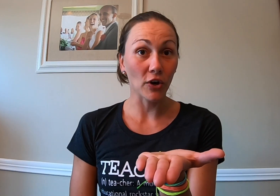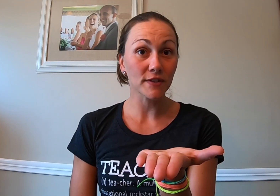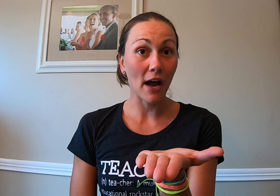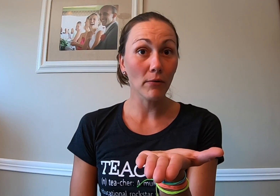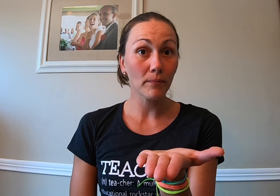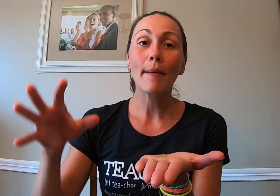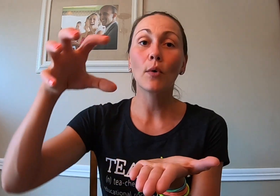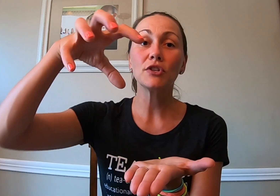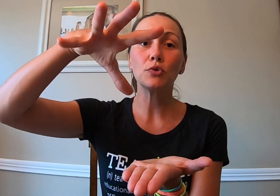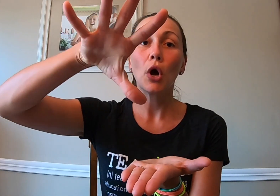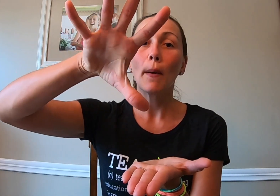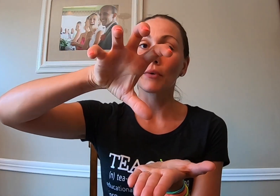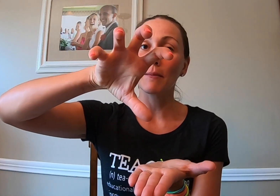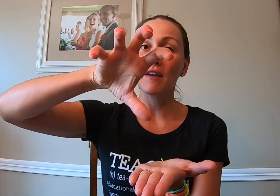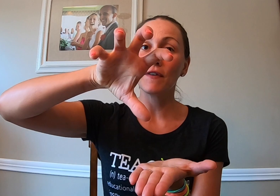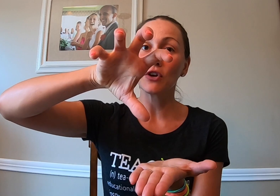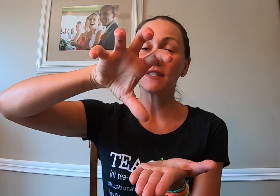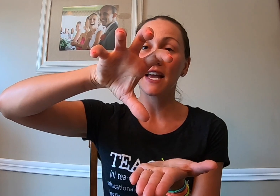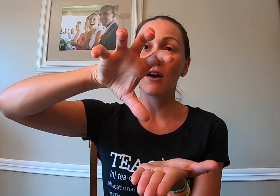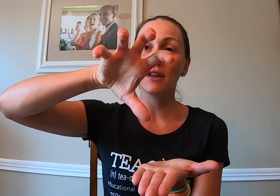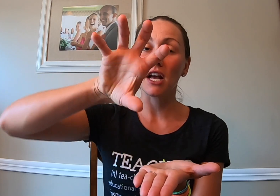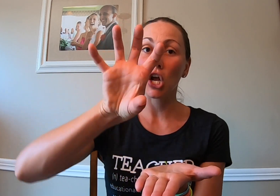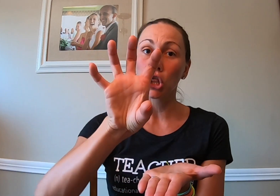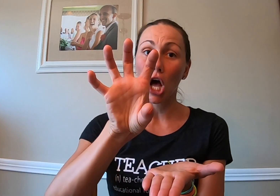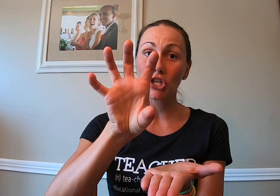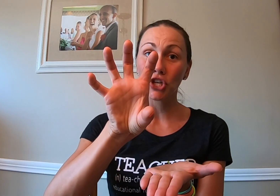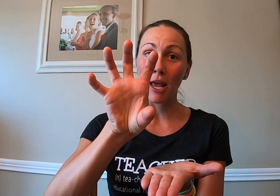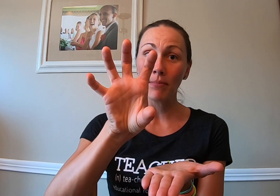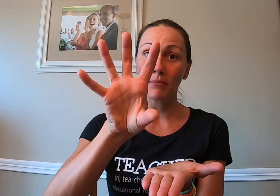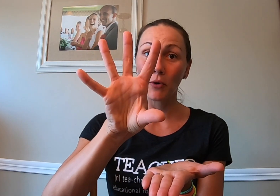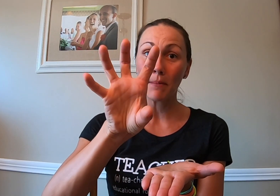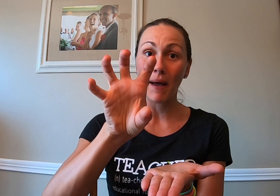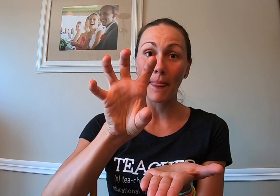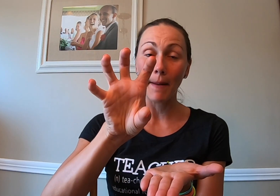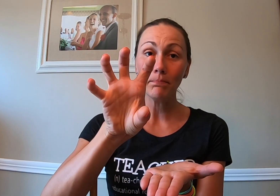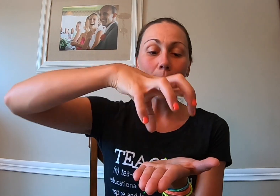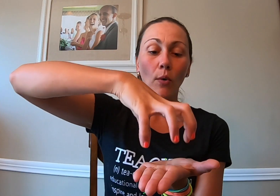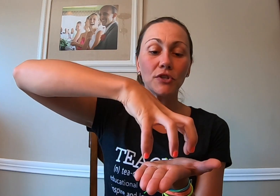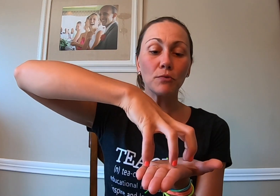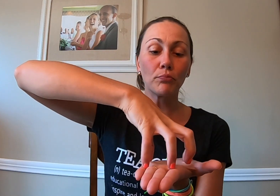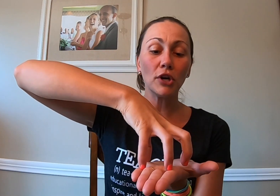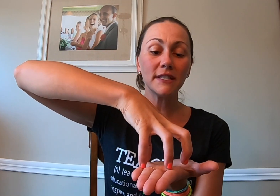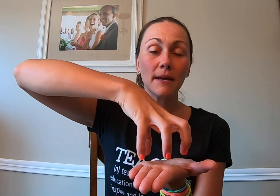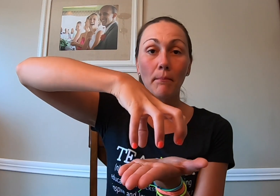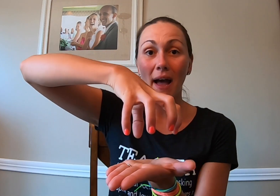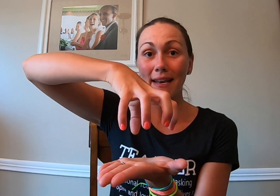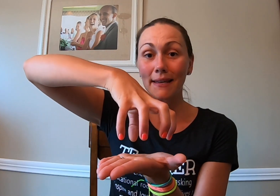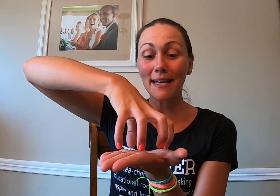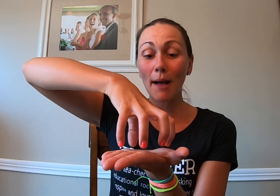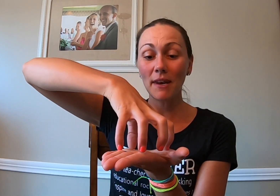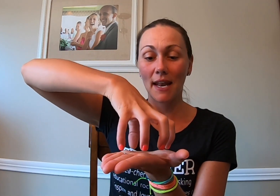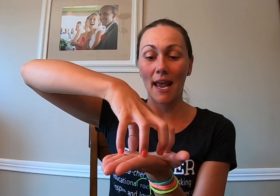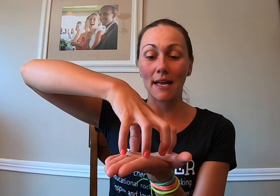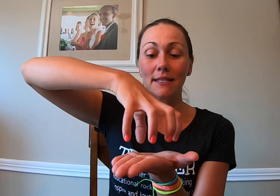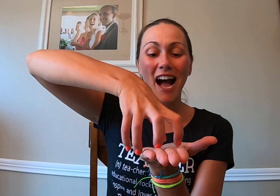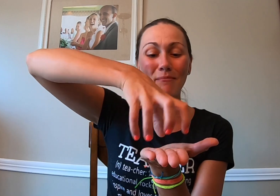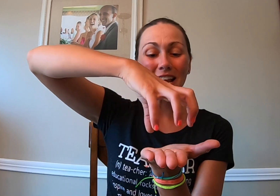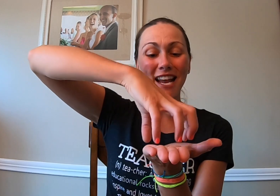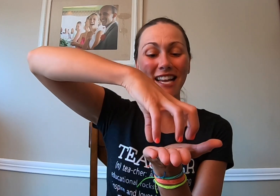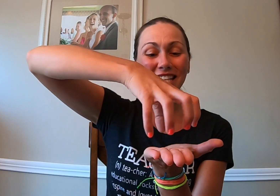fingers out. I'm going to bring my fingers down in a claw shape. I'm going to bend them. I'm going to put my dominant hand on my